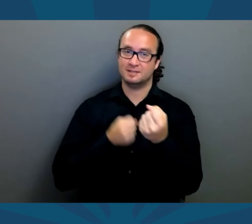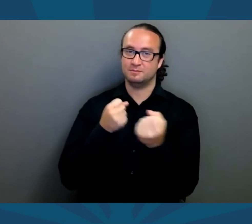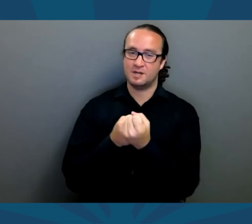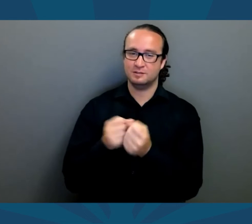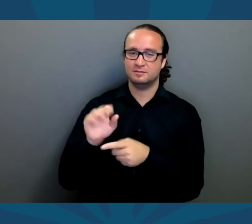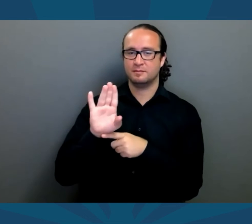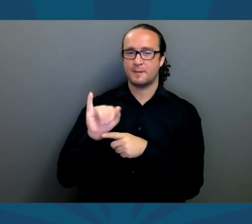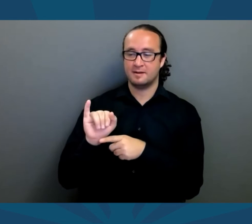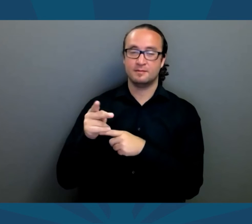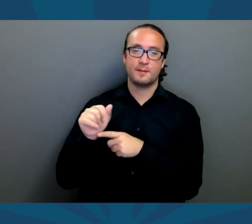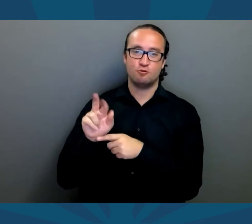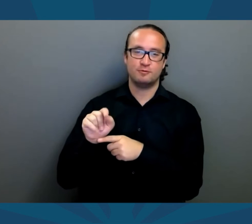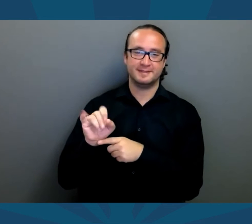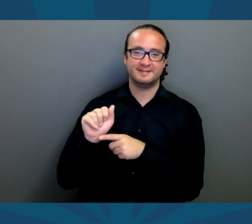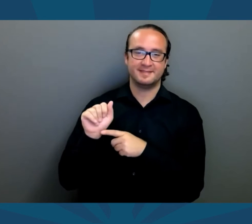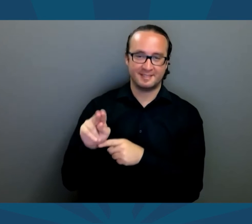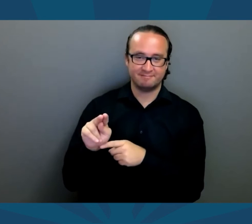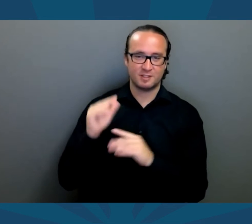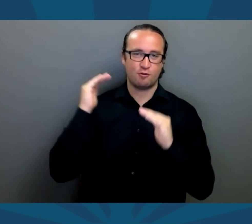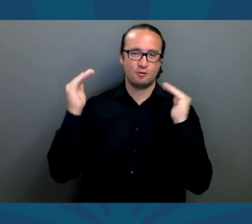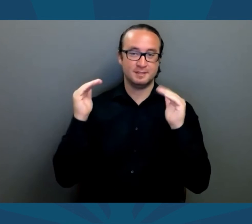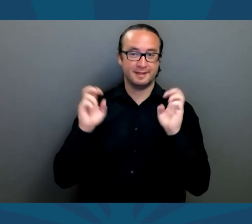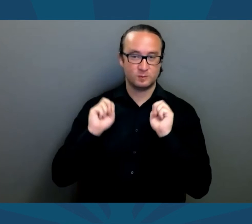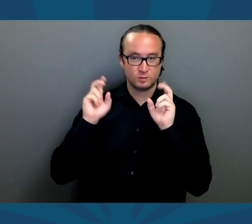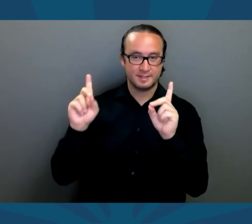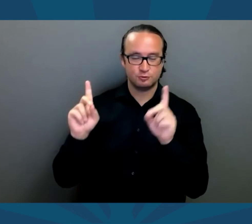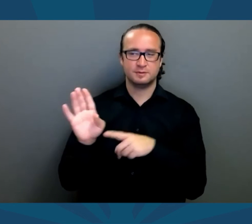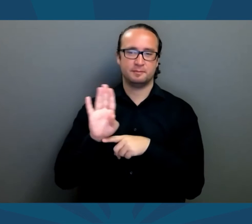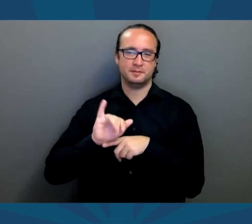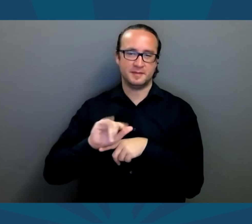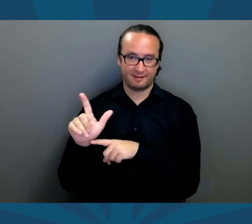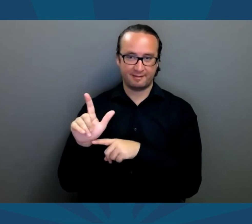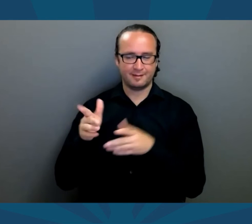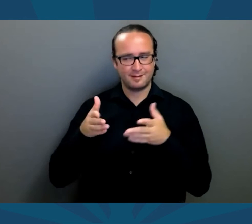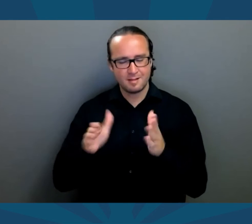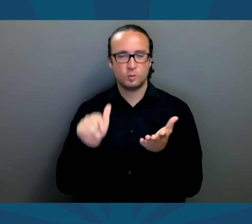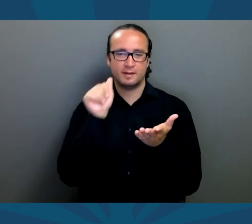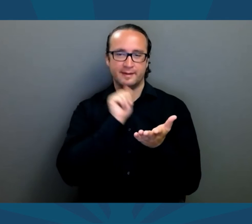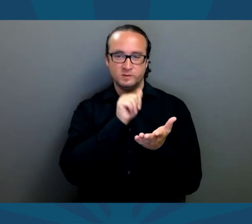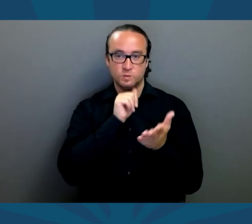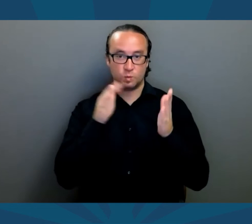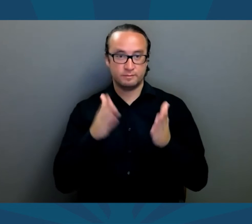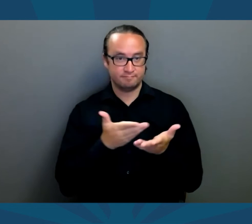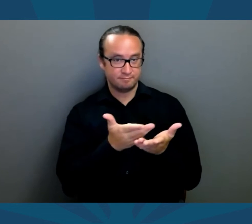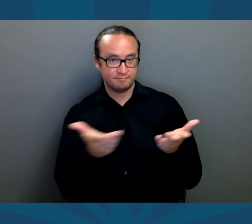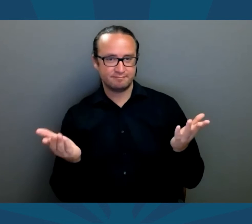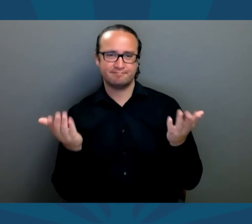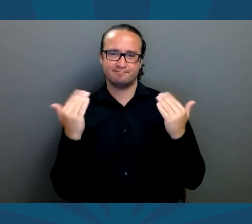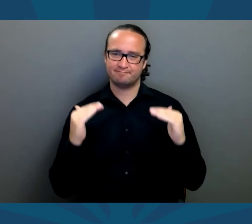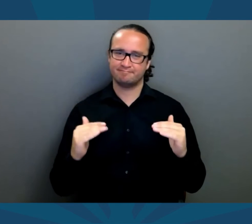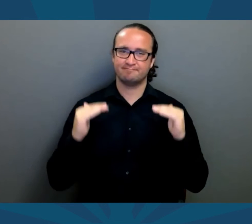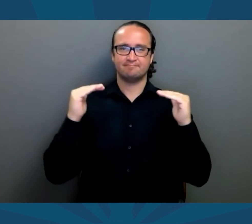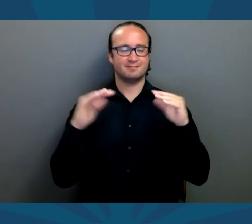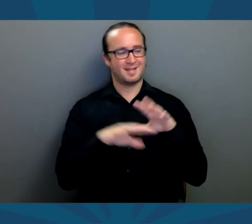and sponsored a bipartisan adult education bill to allow Arizonans to lift themselves out